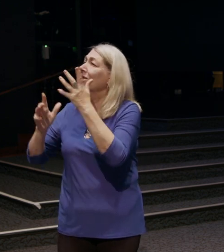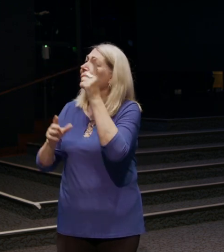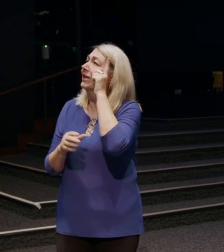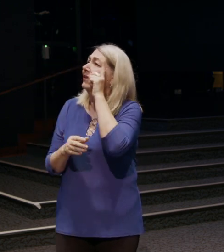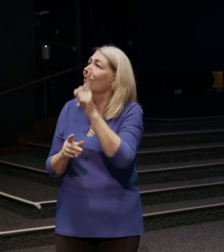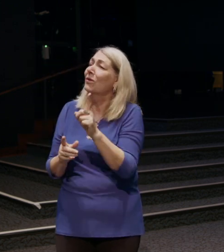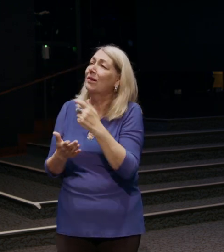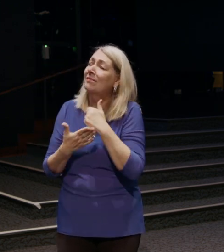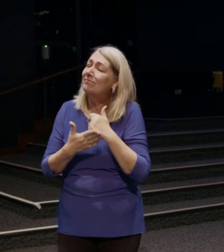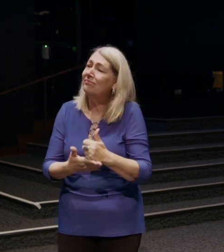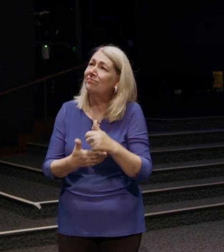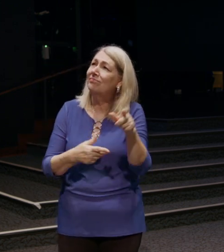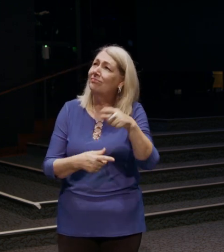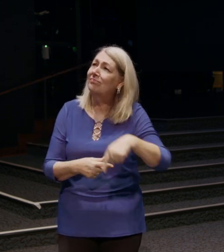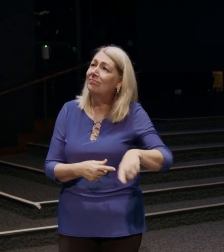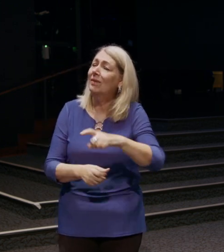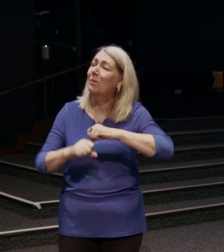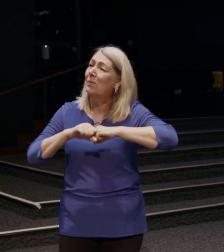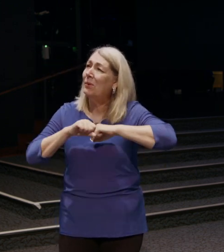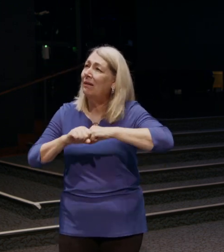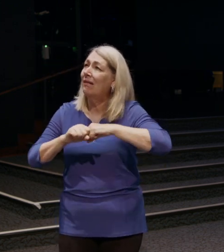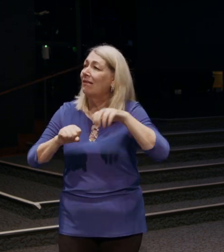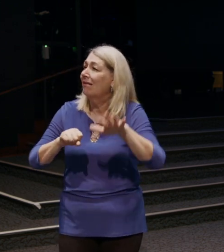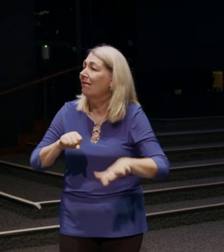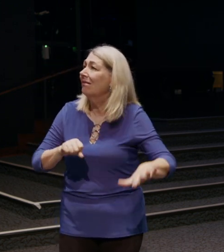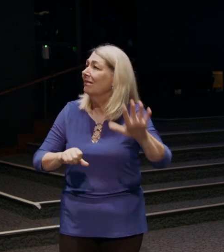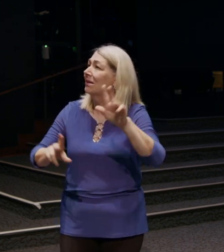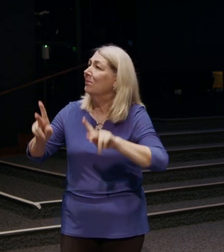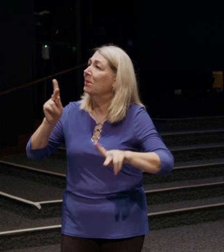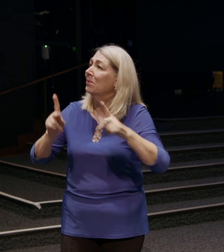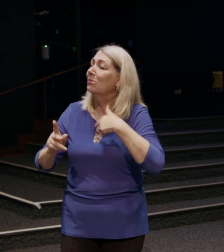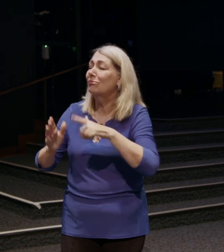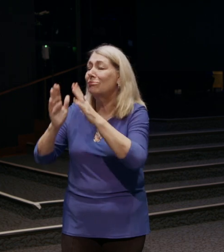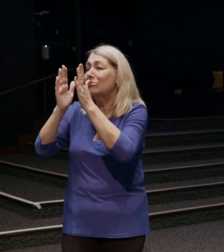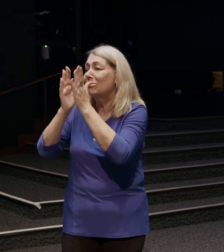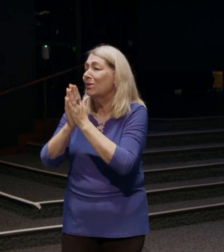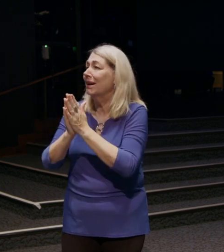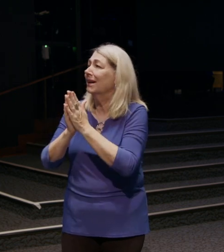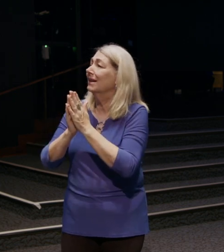hope and further protection. We pray that you would